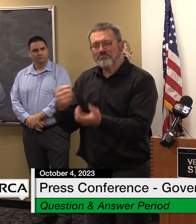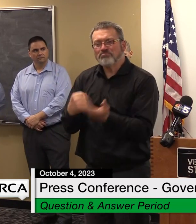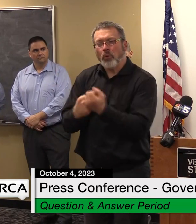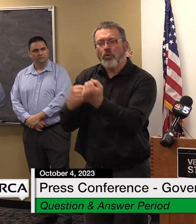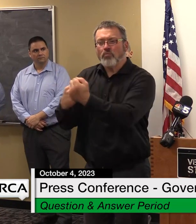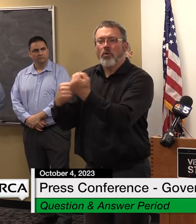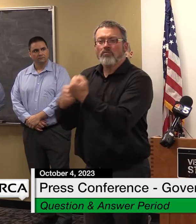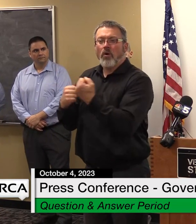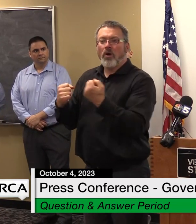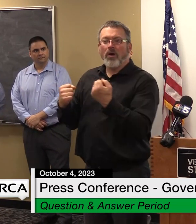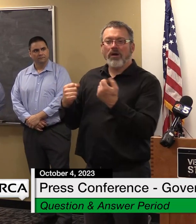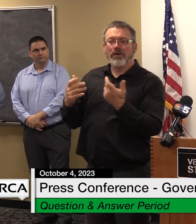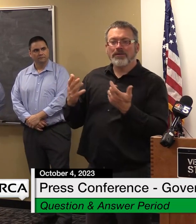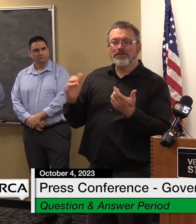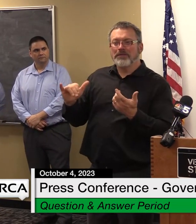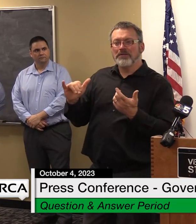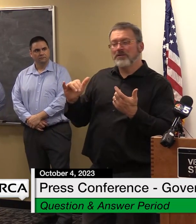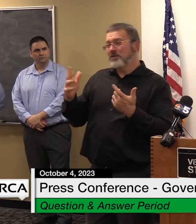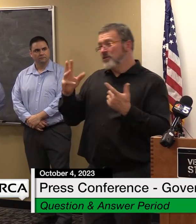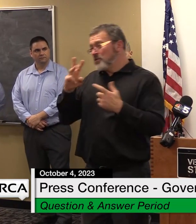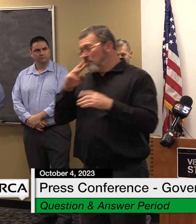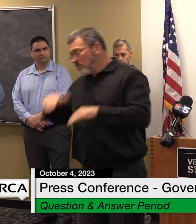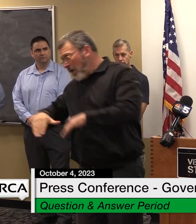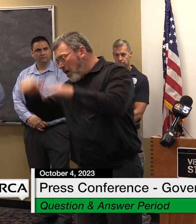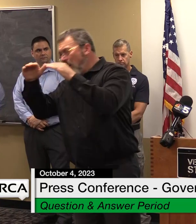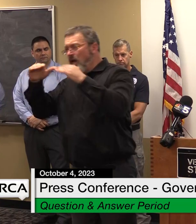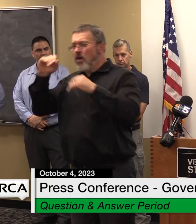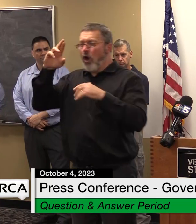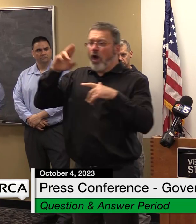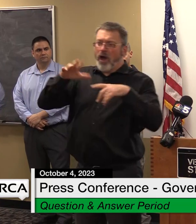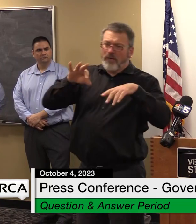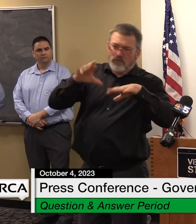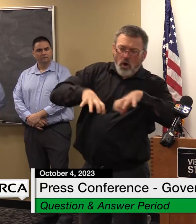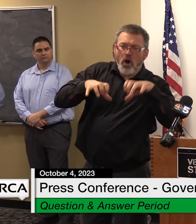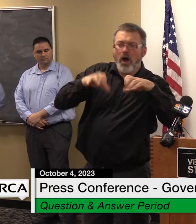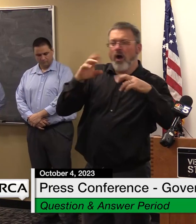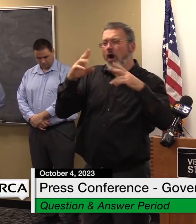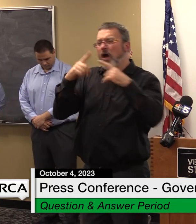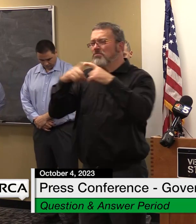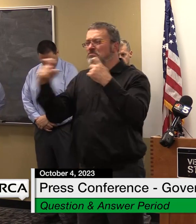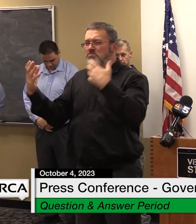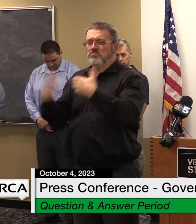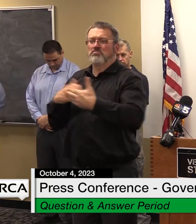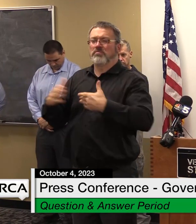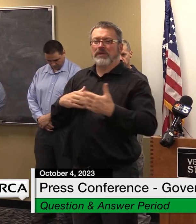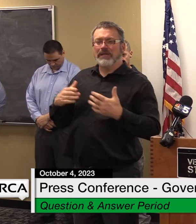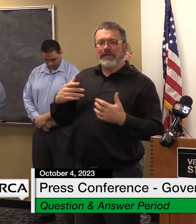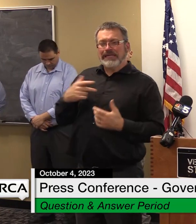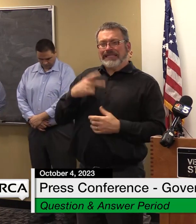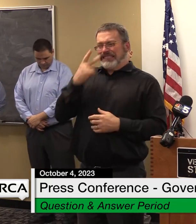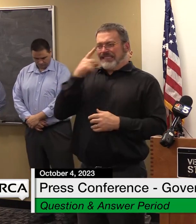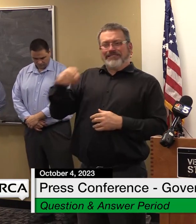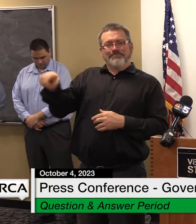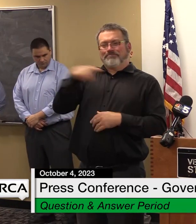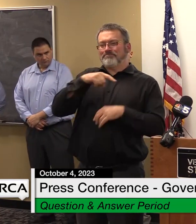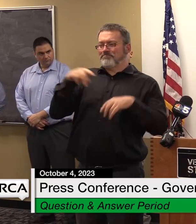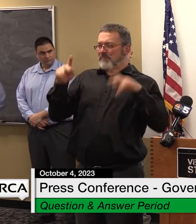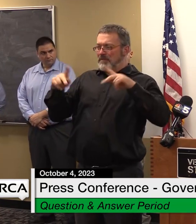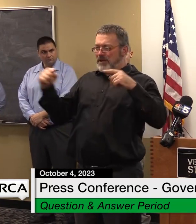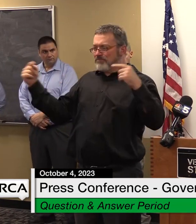this July flooding event 23. We're still seeing people coming together to help,